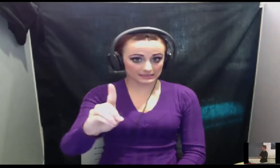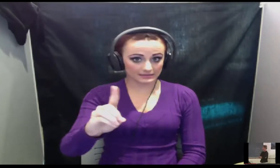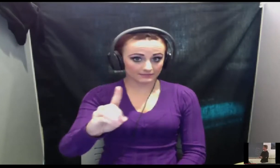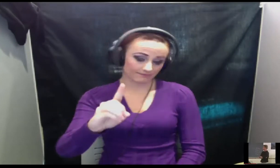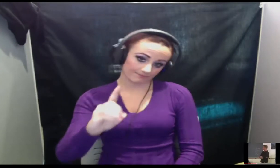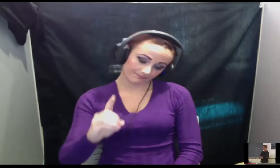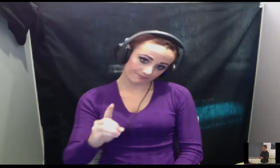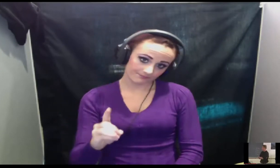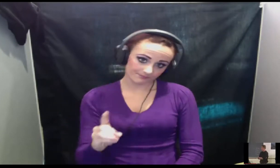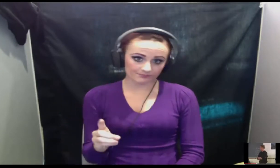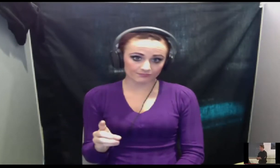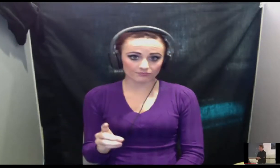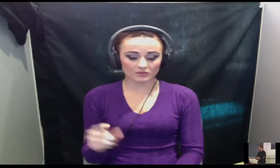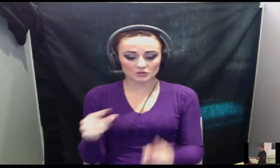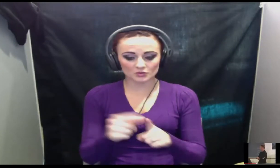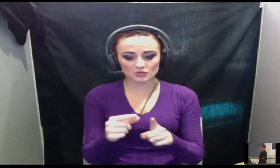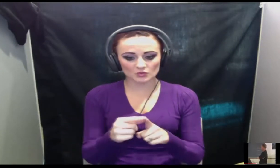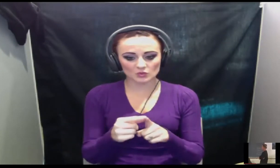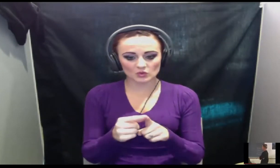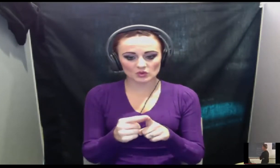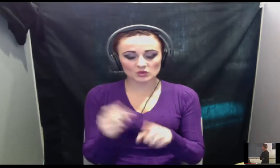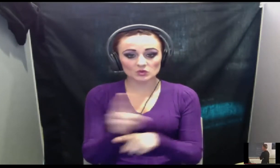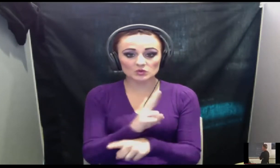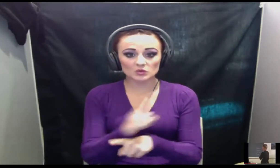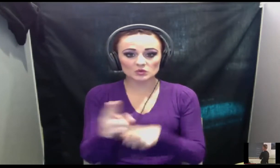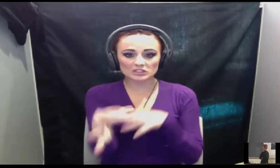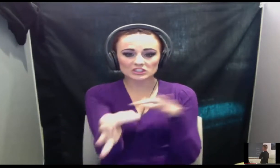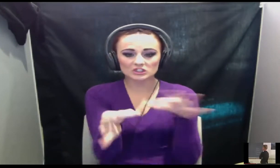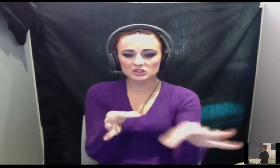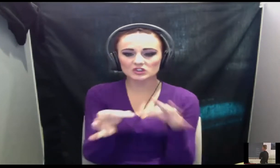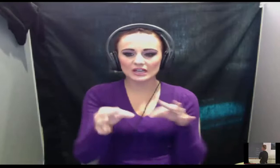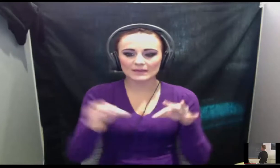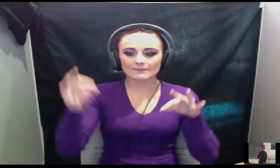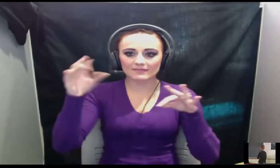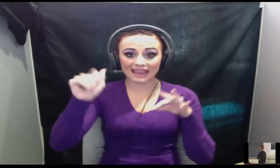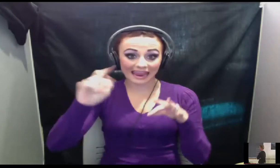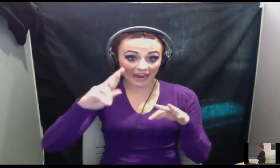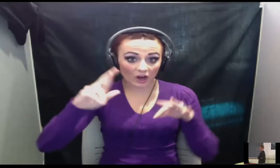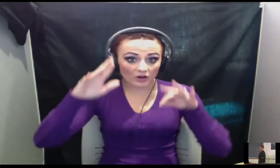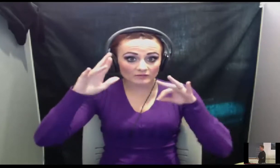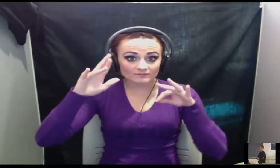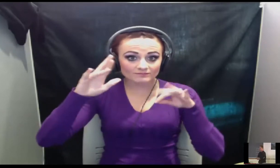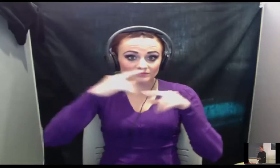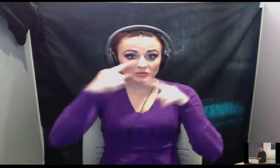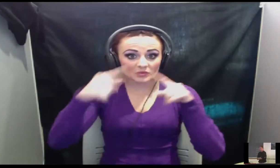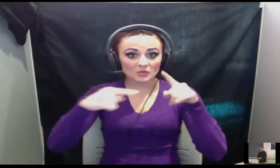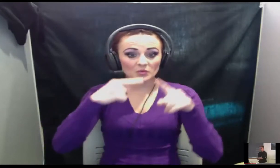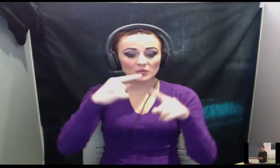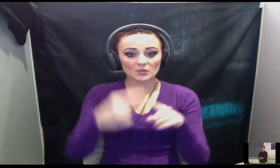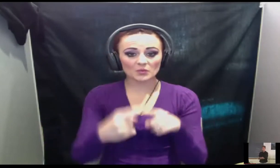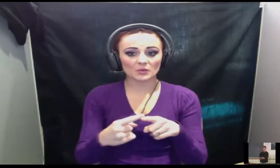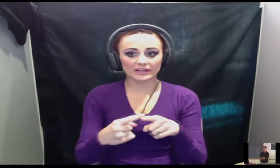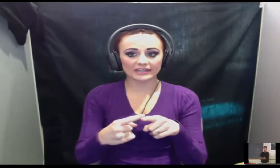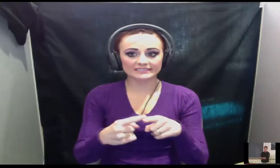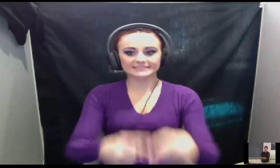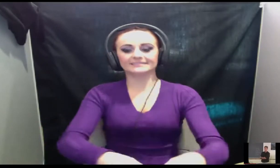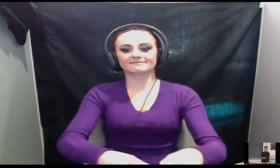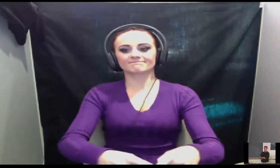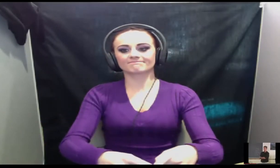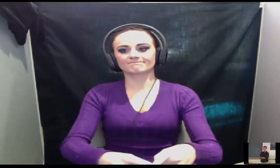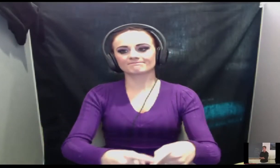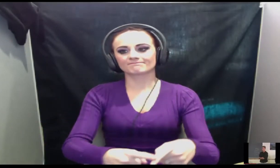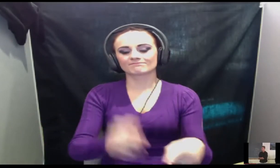Term used to describe the air when it is at the limit for the amount of water vapor that it can hold.